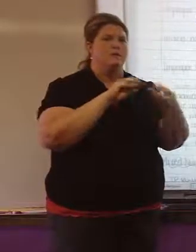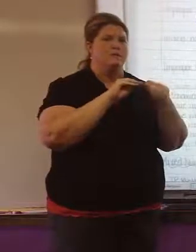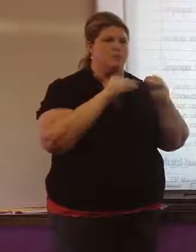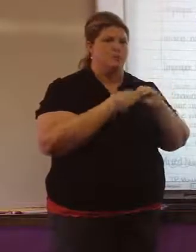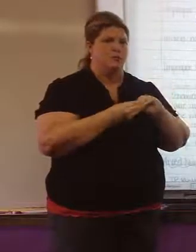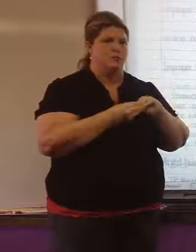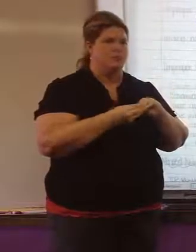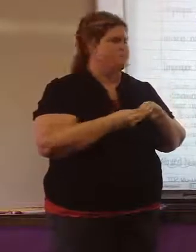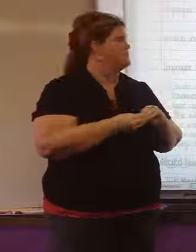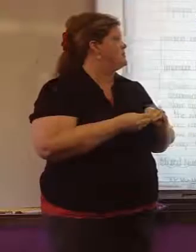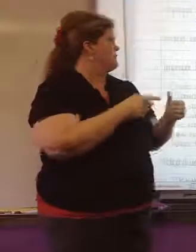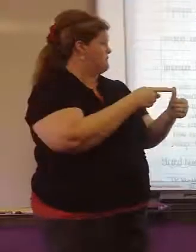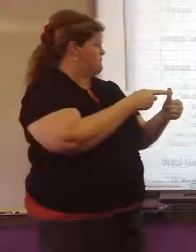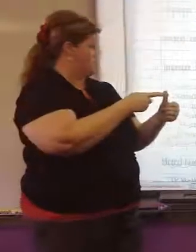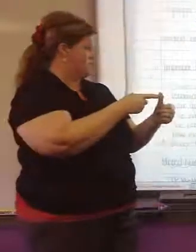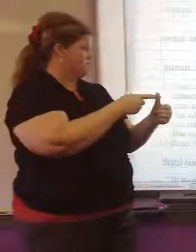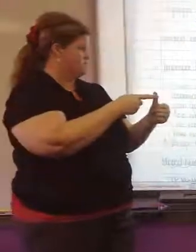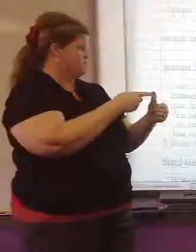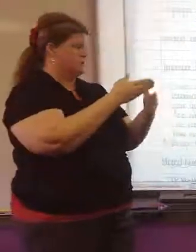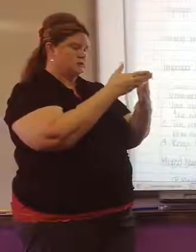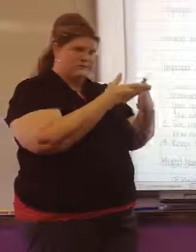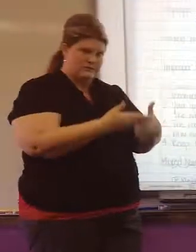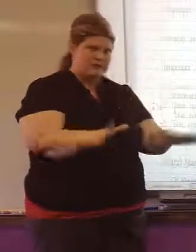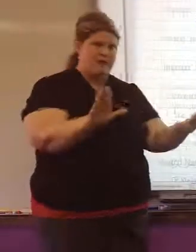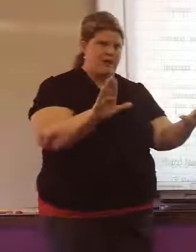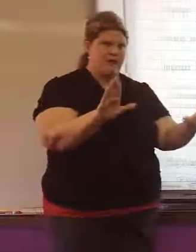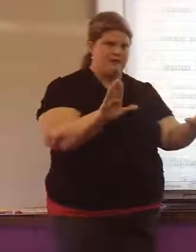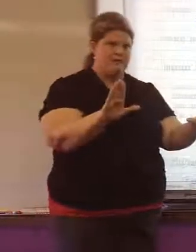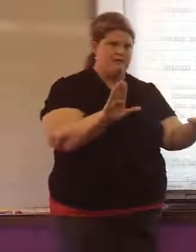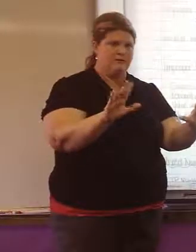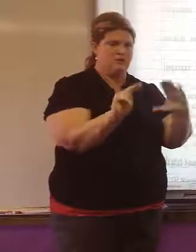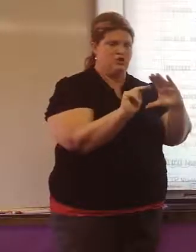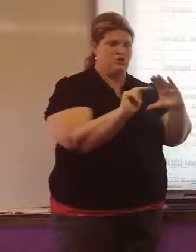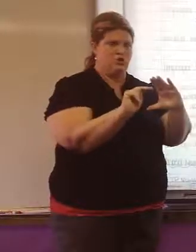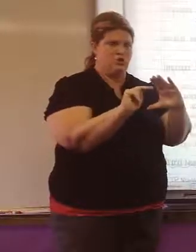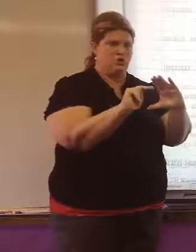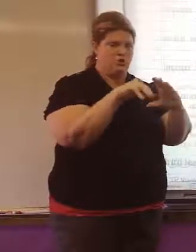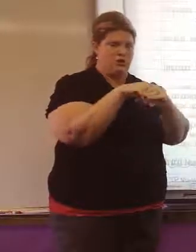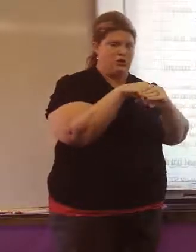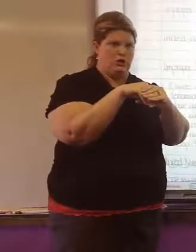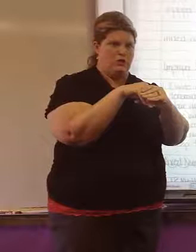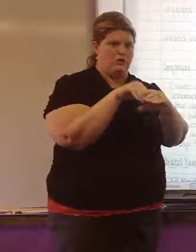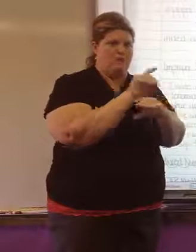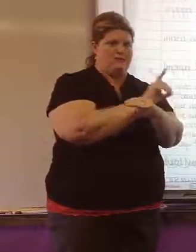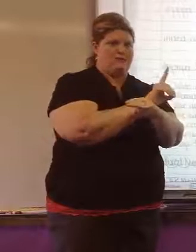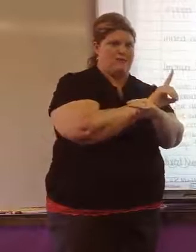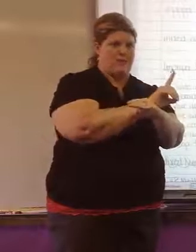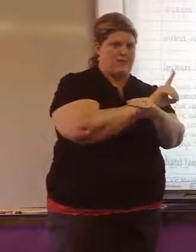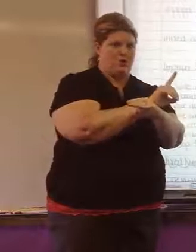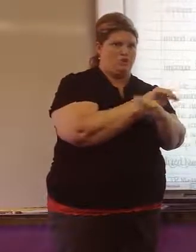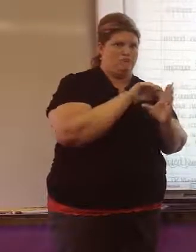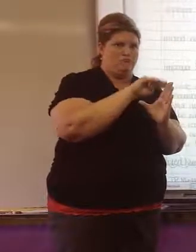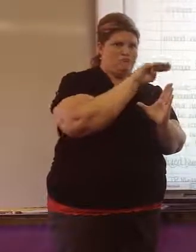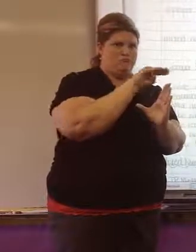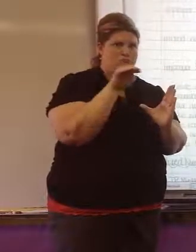number. Step 1, divide my numerator by my